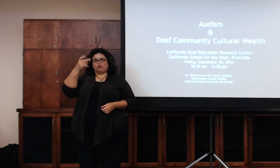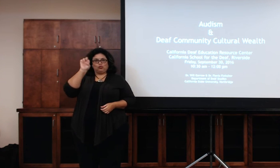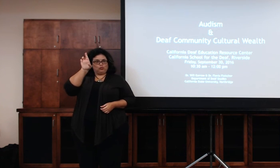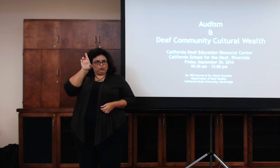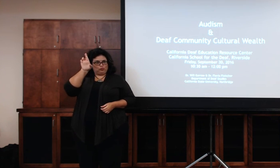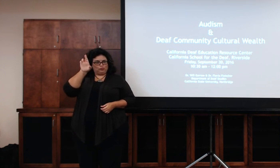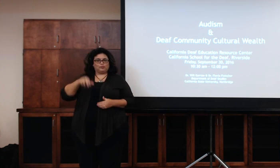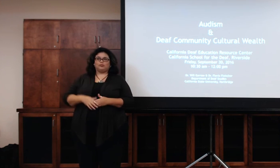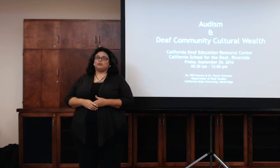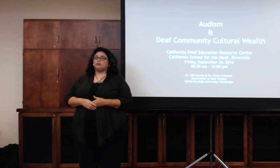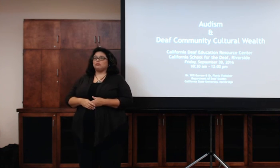Fleischer.